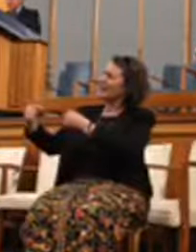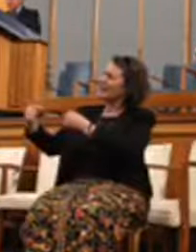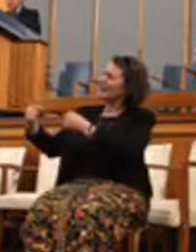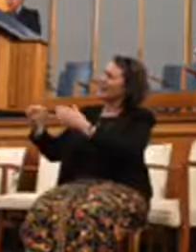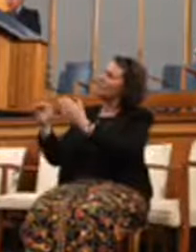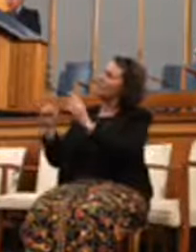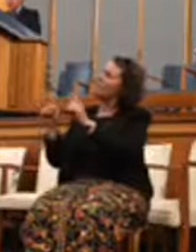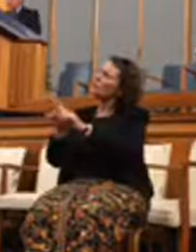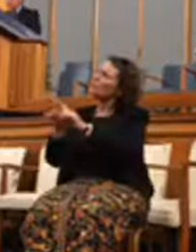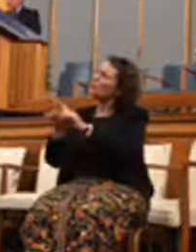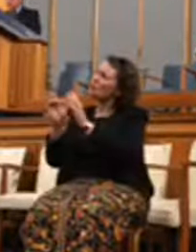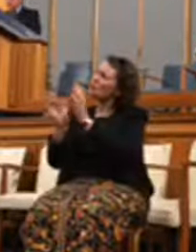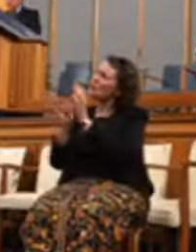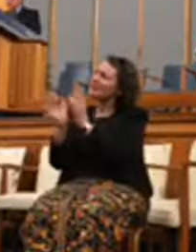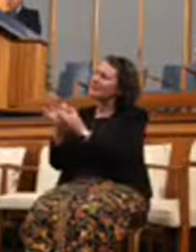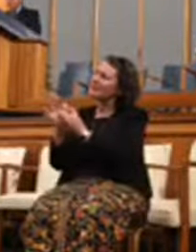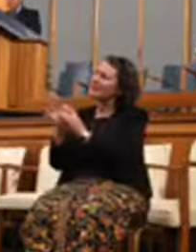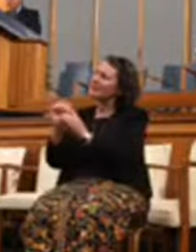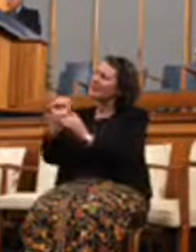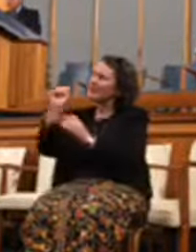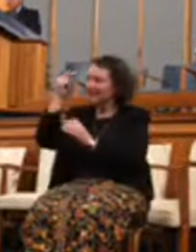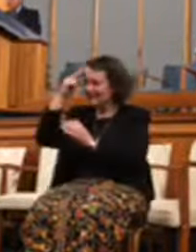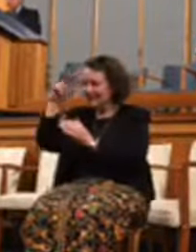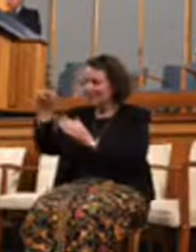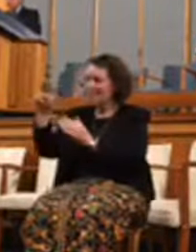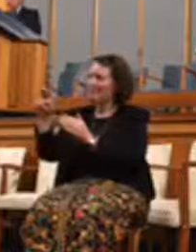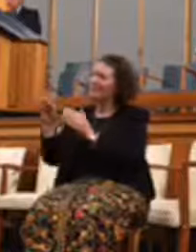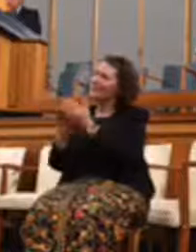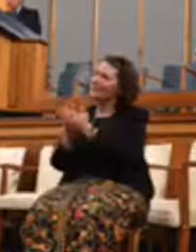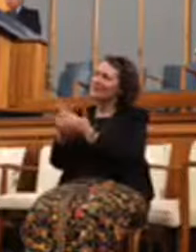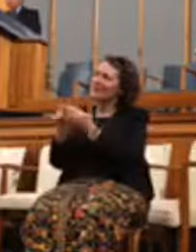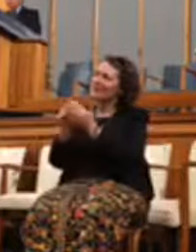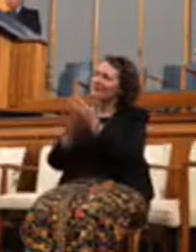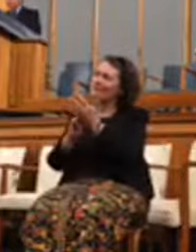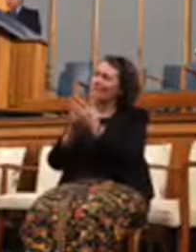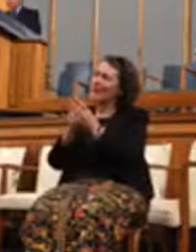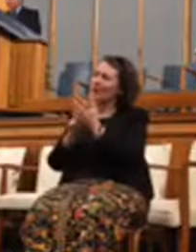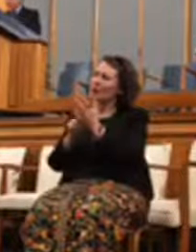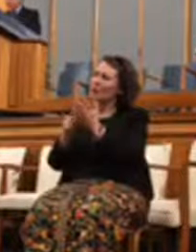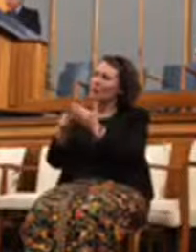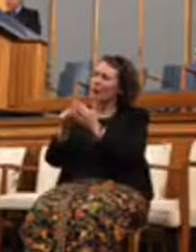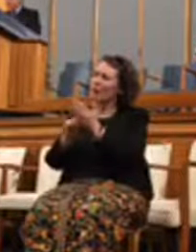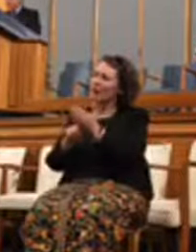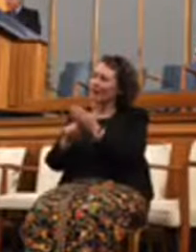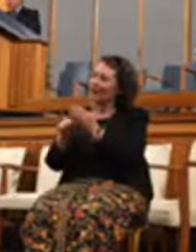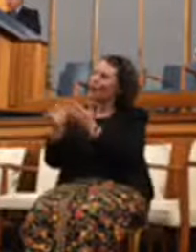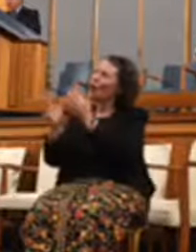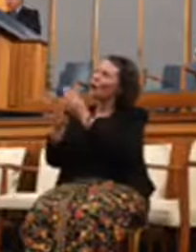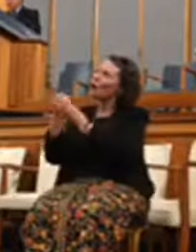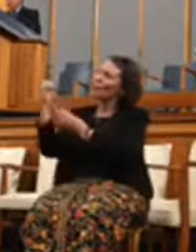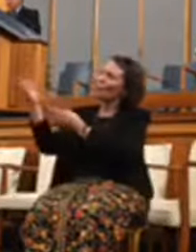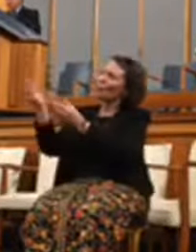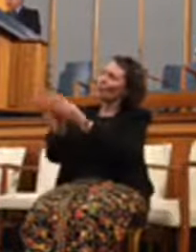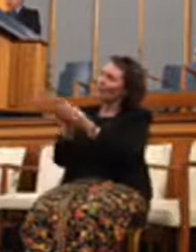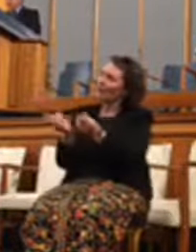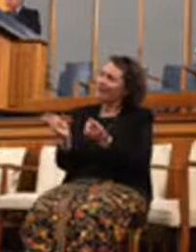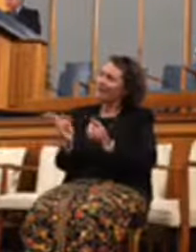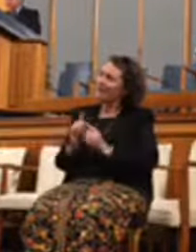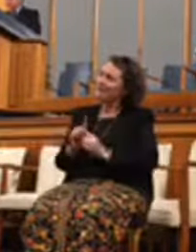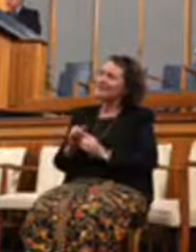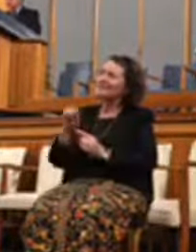Emmanuel. Oh Lord, please do what no preaching can do. We pray that thou will